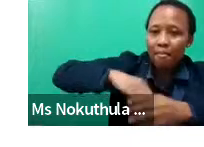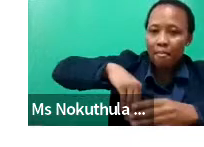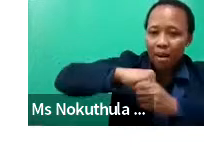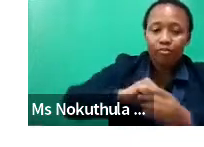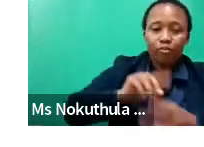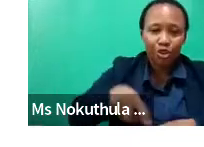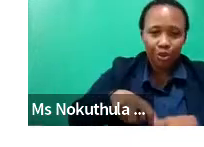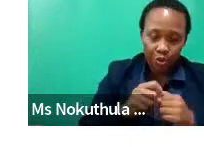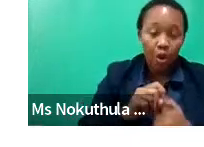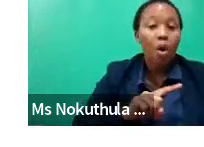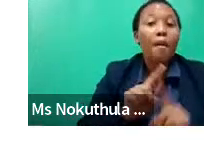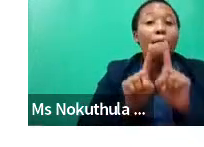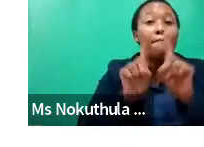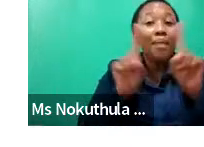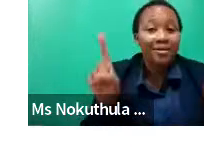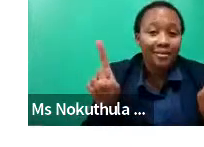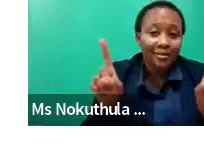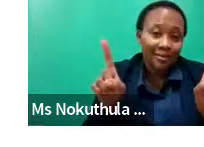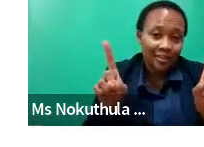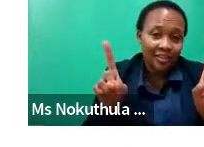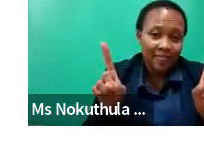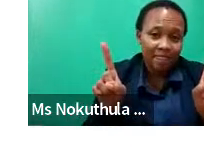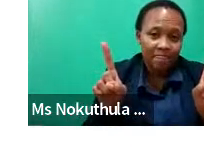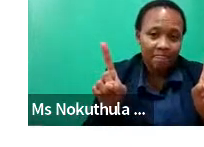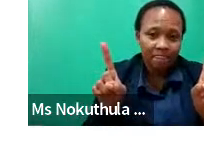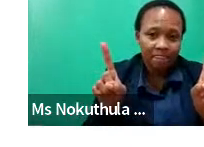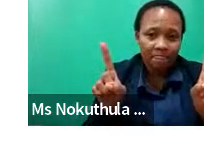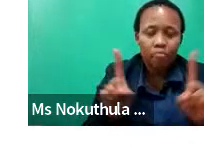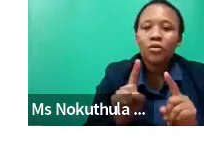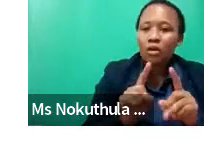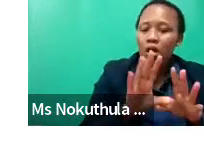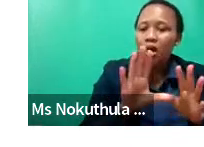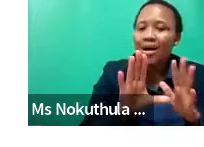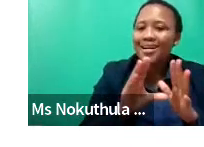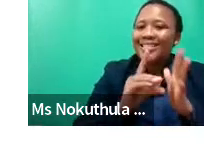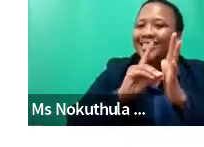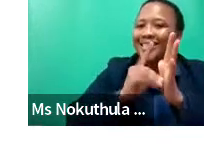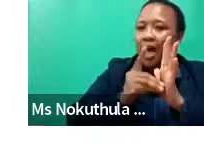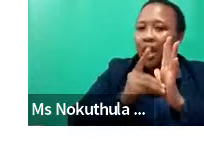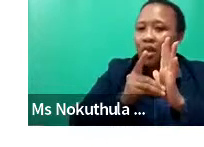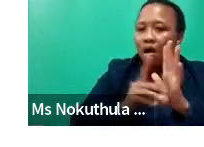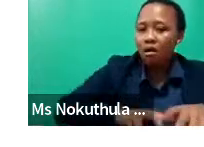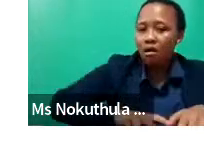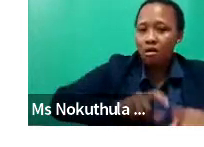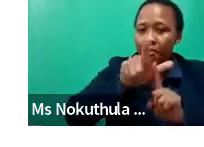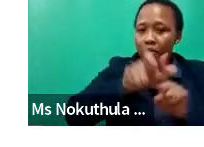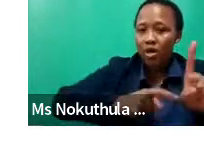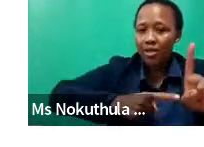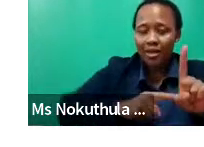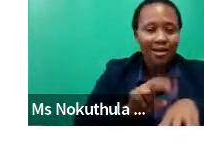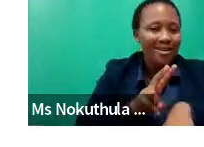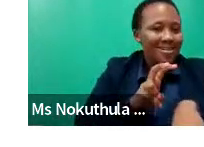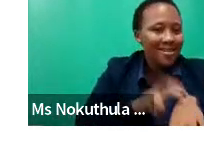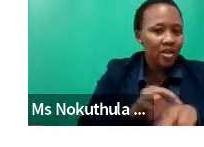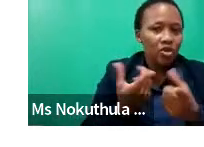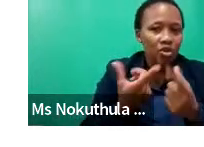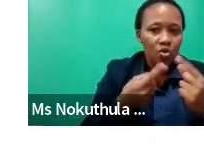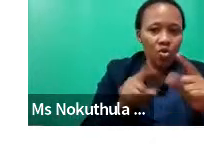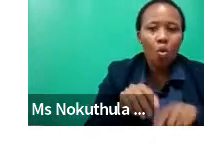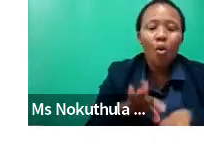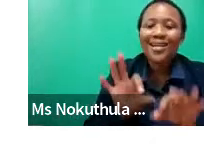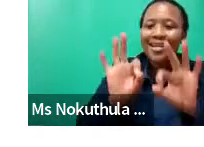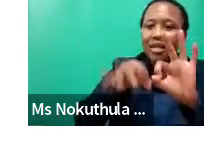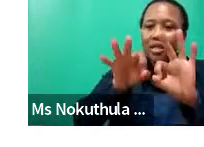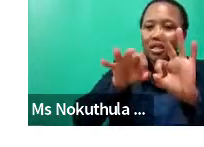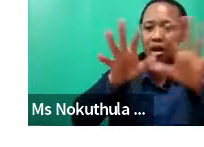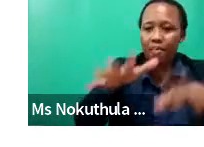part, the designer of this project should have trained the interpreters on key terminologies,